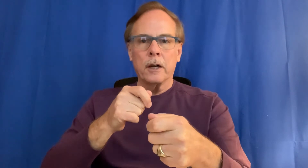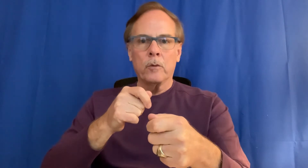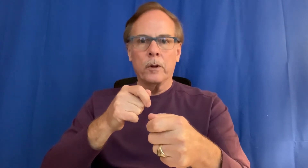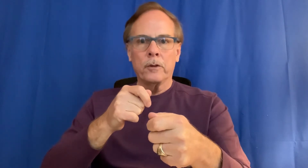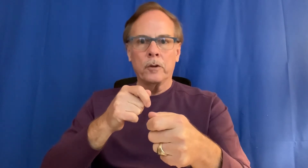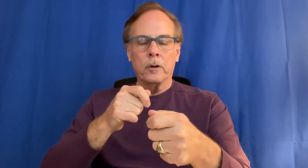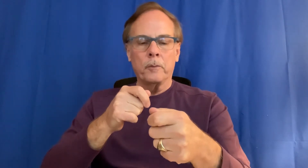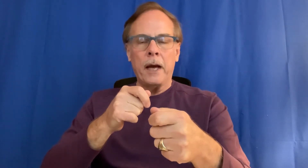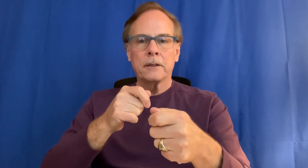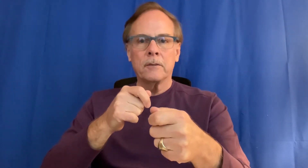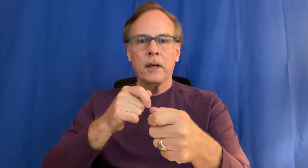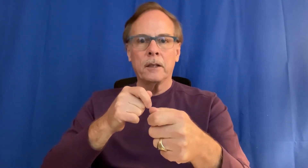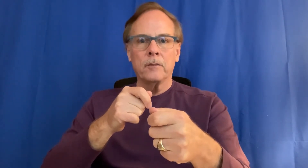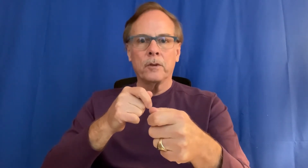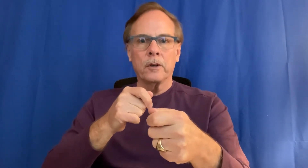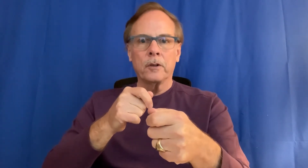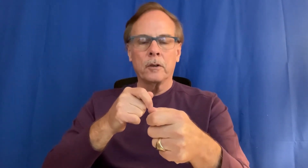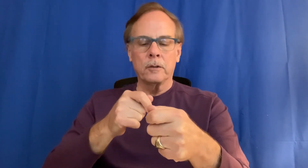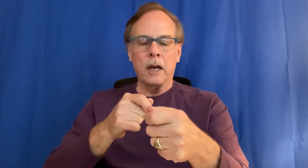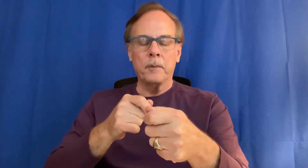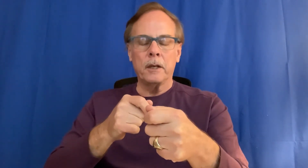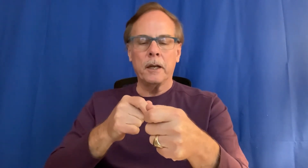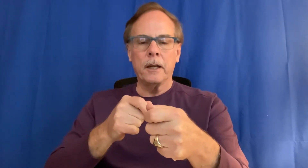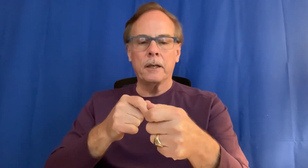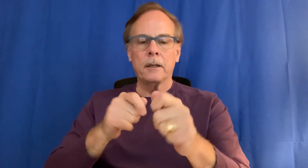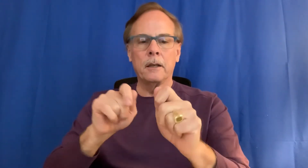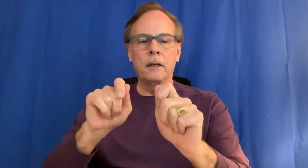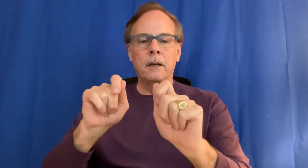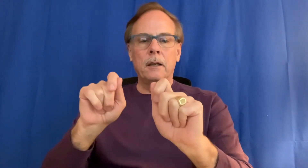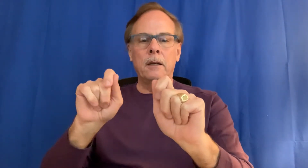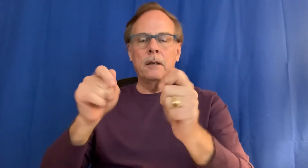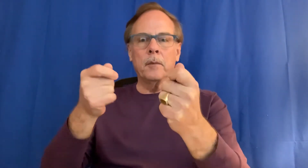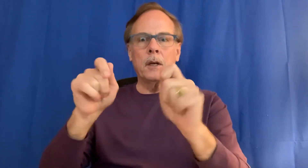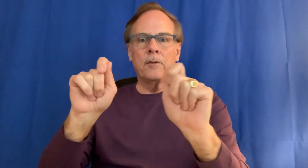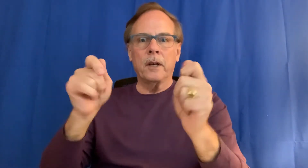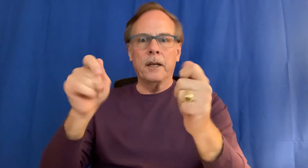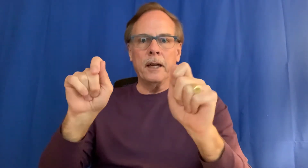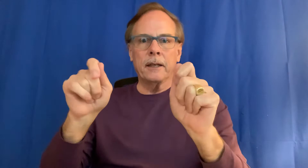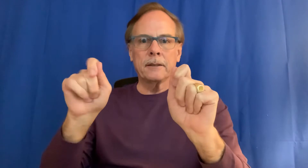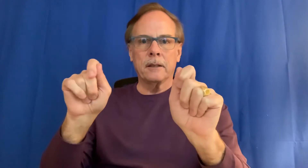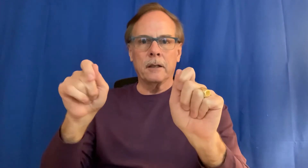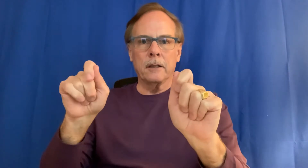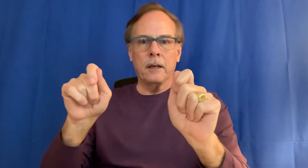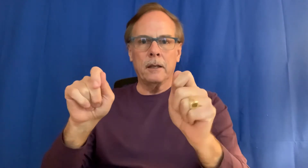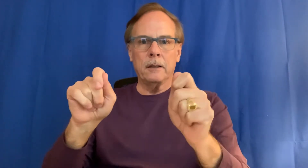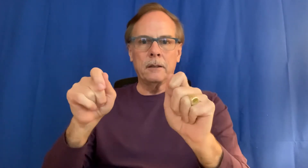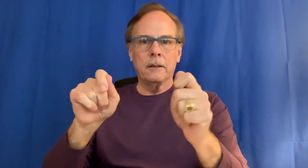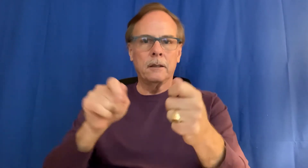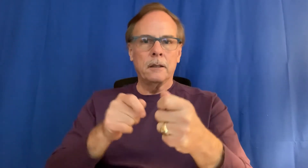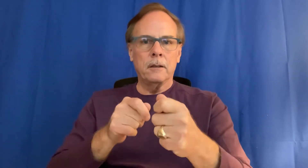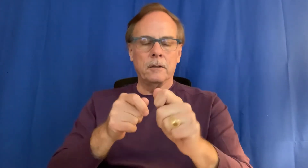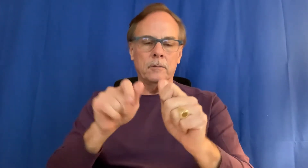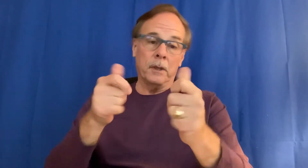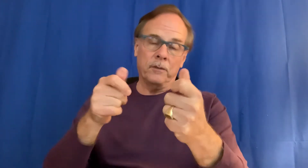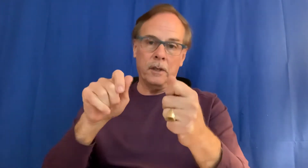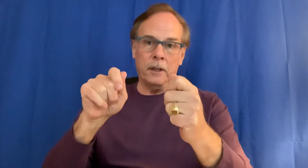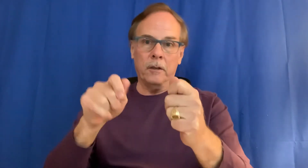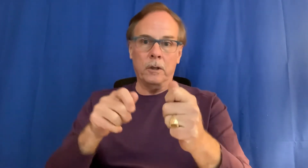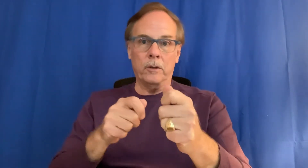with your passive hand in front of your dominant hand and a modified X like that, and modified A, whatever you want to